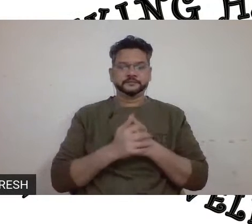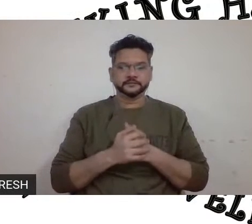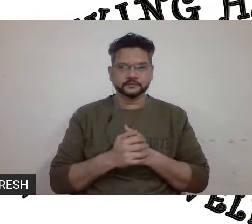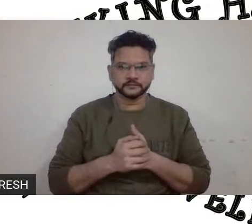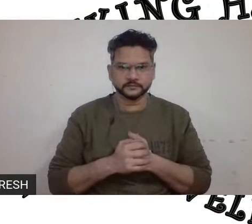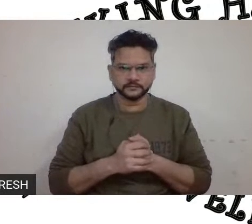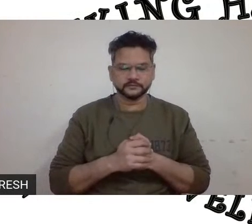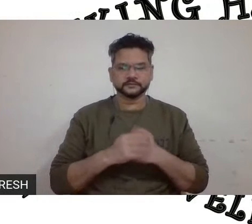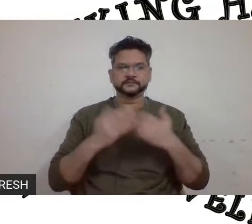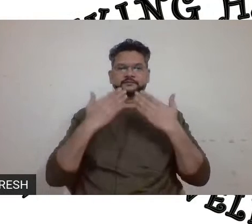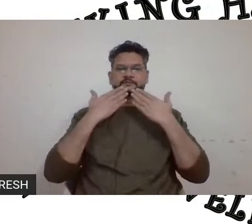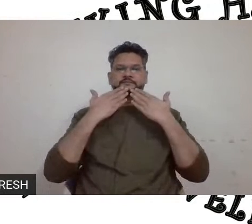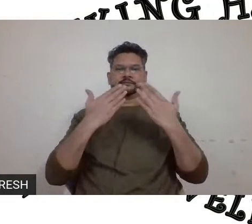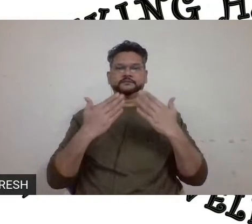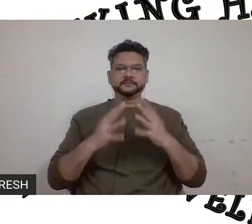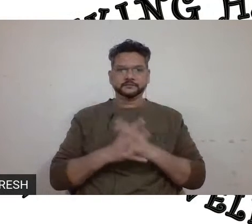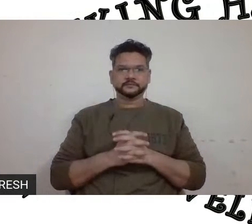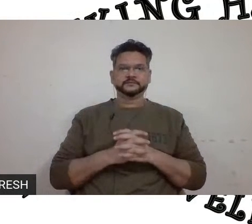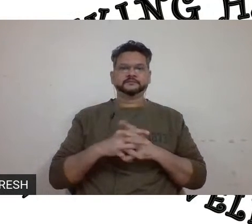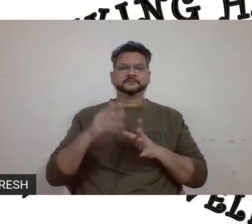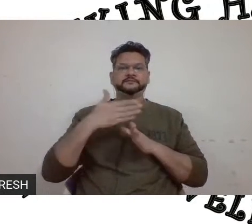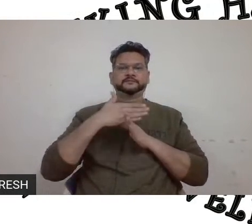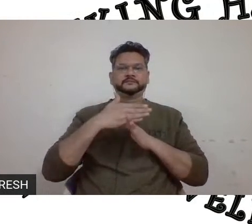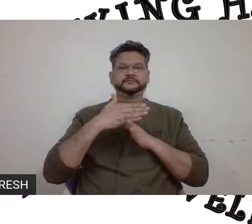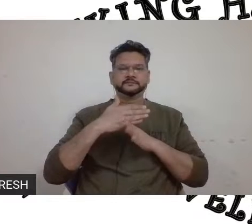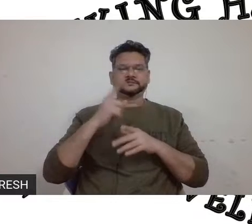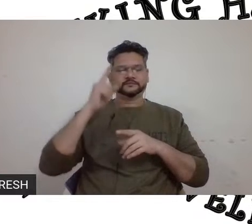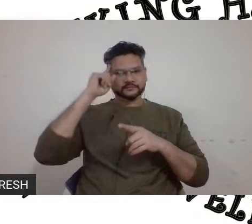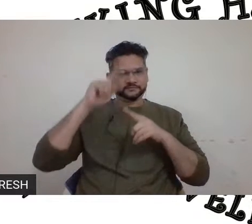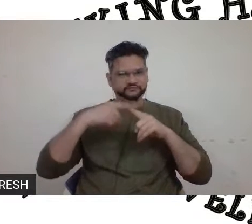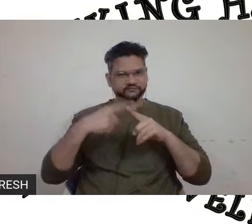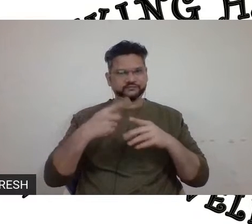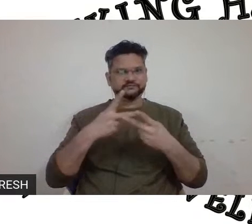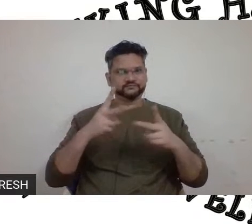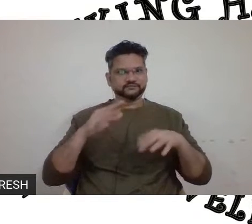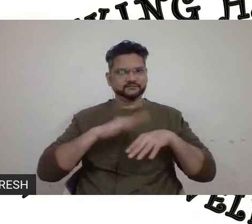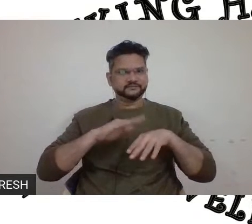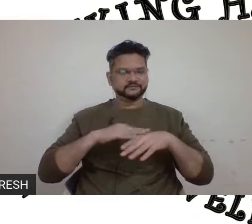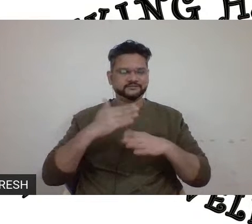Thank you, sir, for sharing your experience with us.